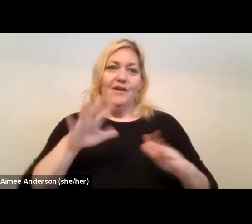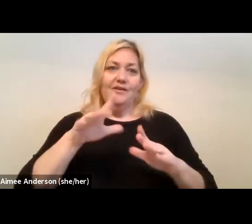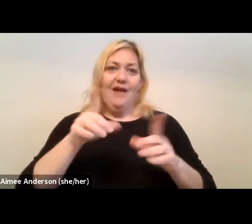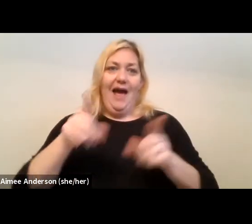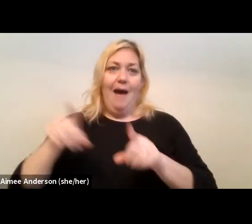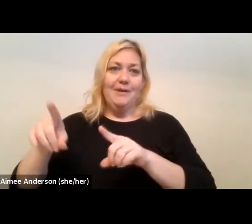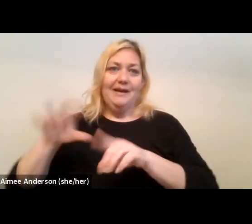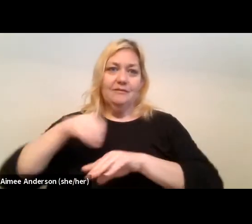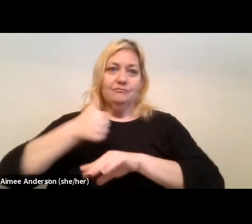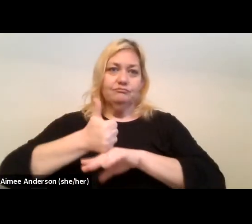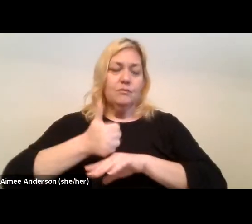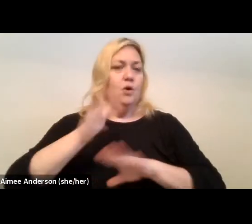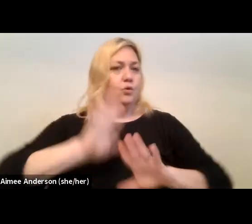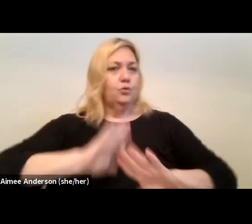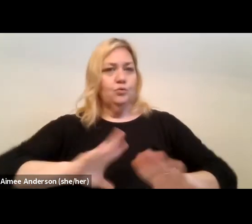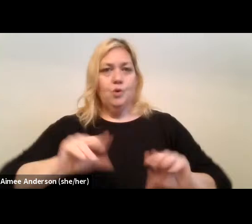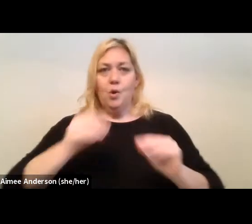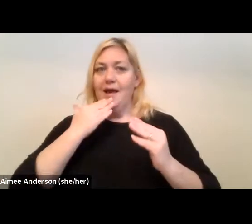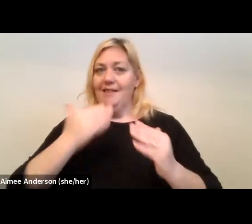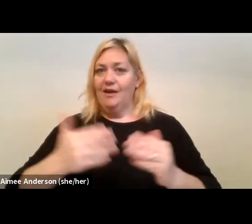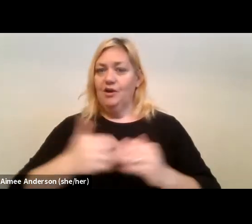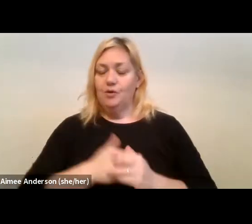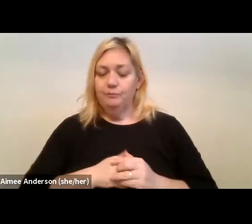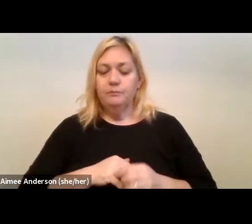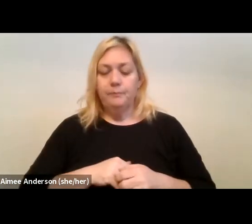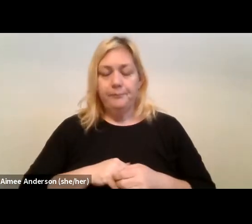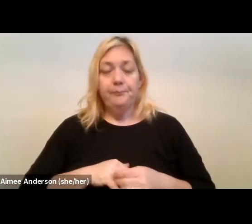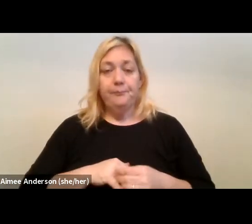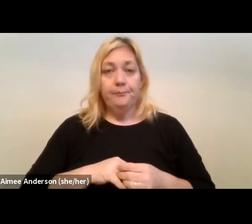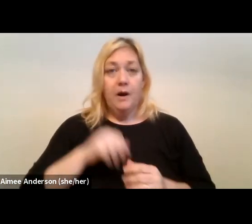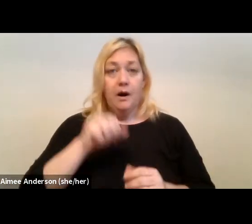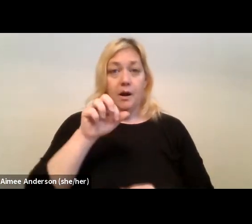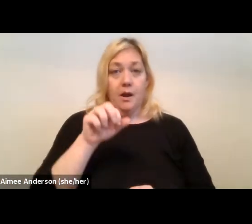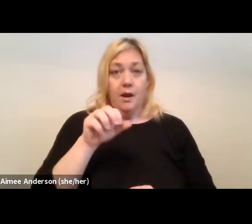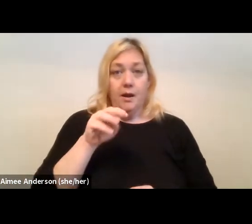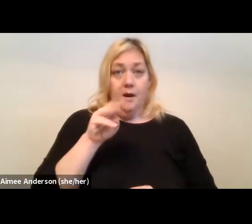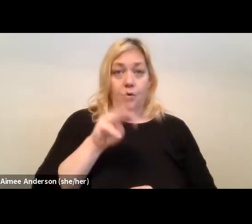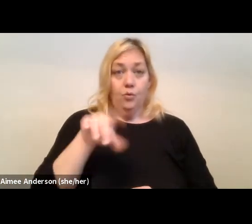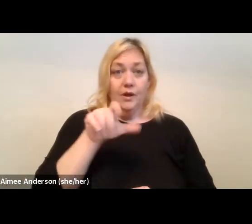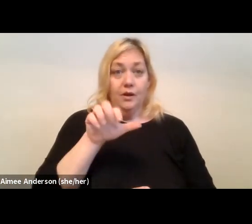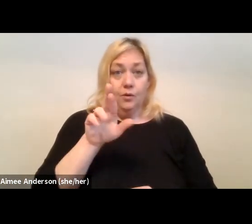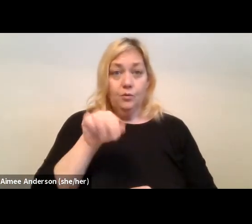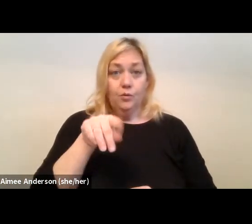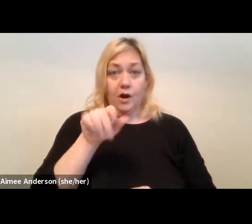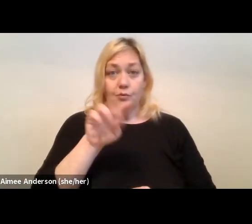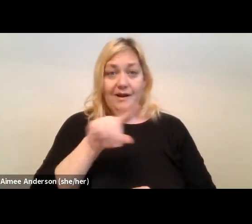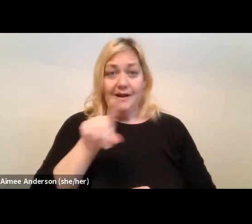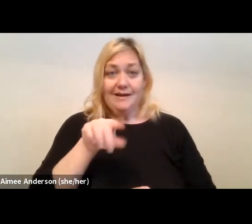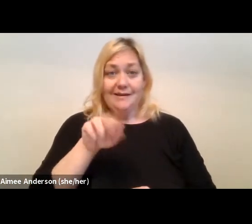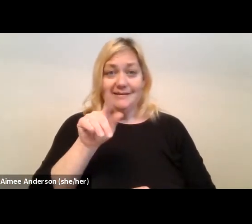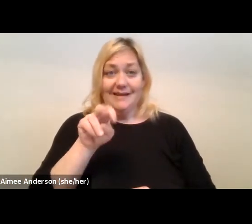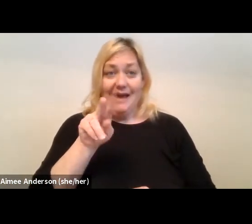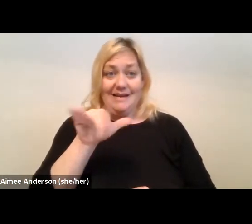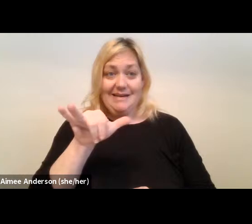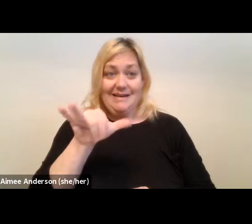industry. Okay, thank you. Thank you. And Mr. Rodriguez Kennedy, I understand you want to rise for a point of order.